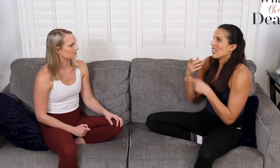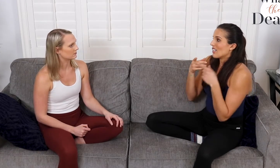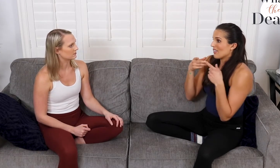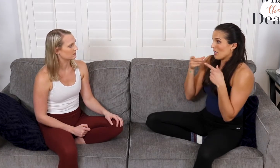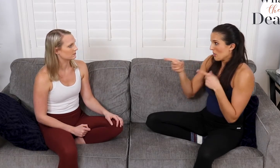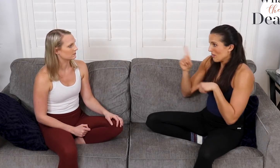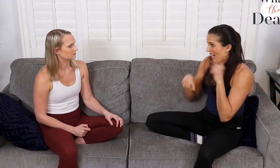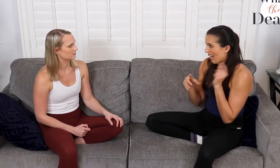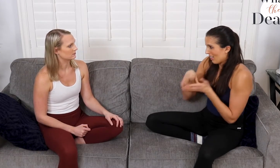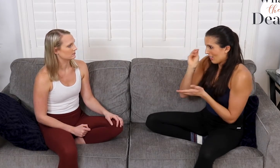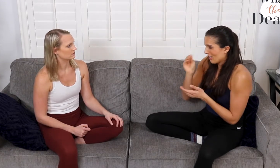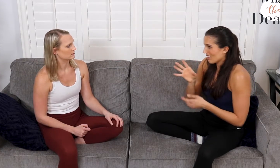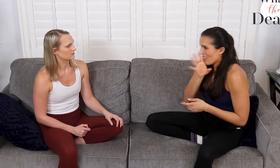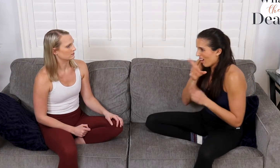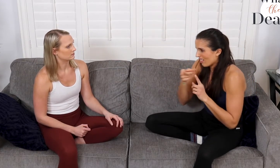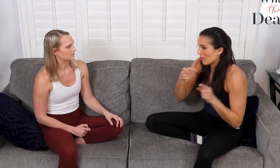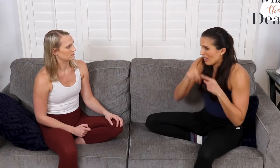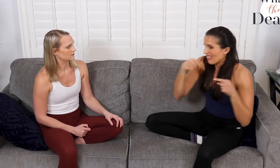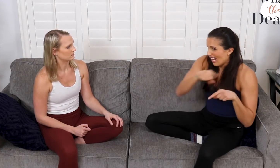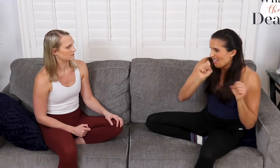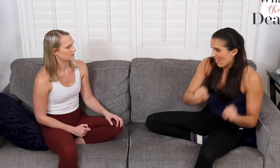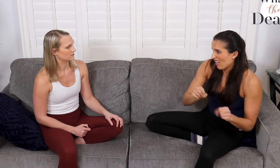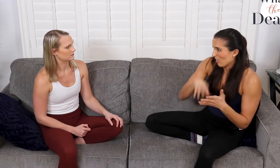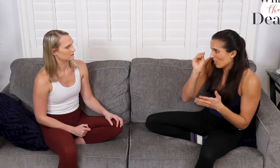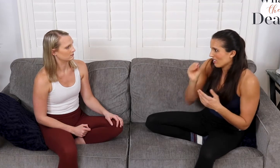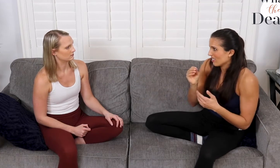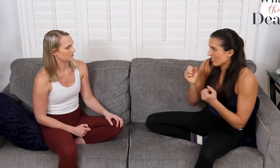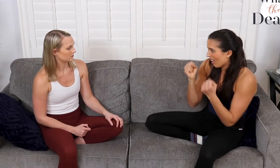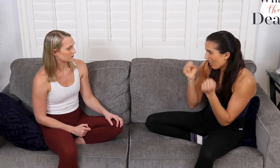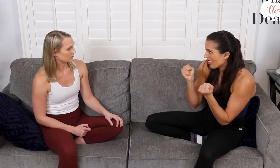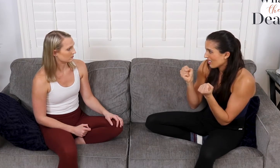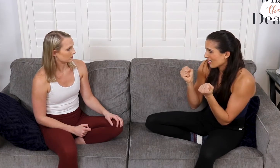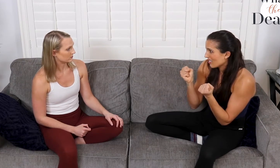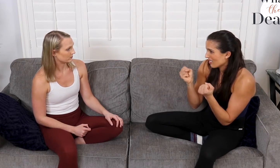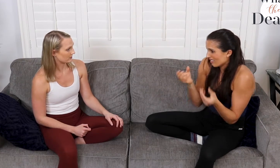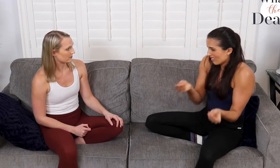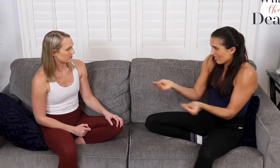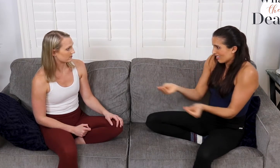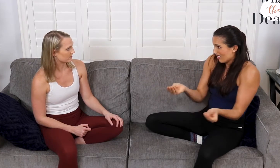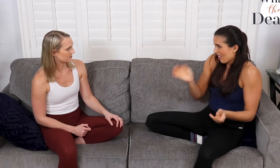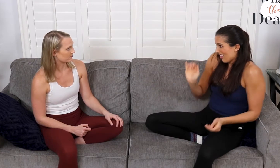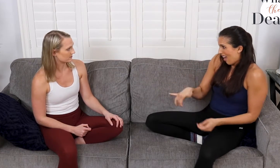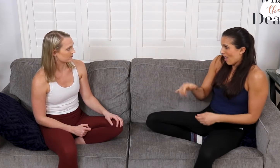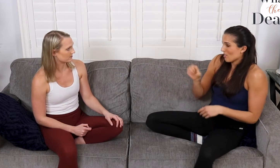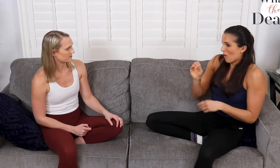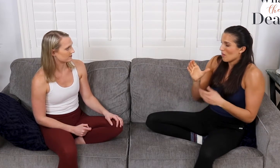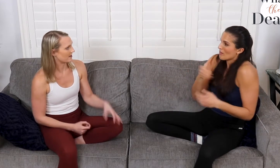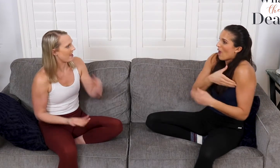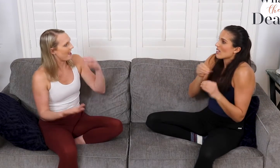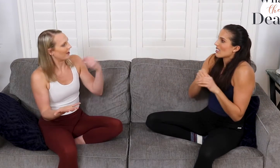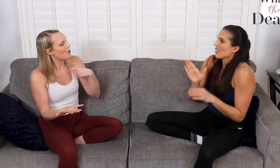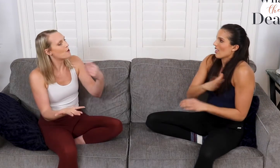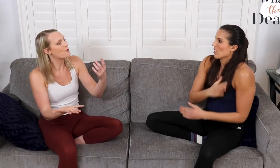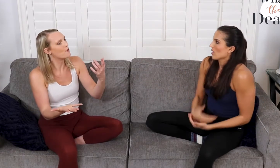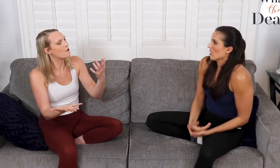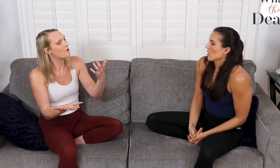she knew we'd be hanging out together. And she didn't want the responsibility to be on me to interpret everything. And you and I